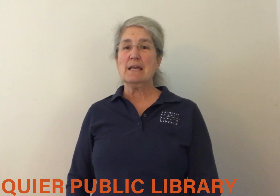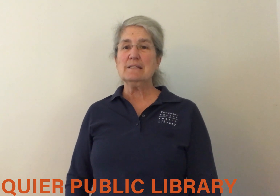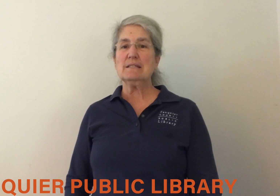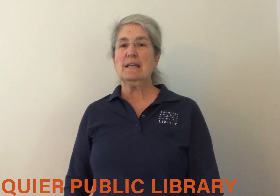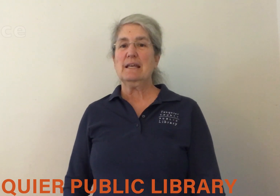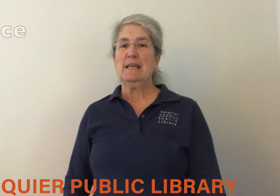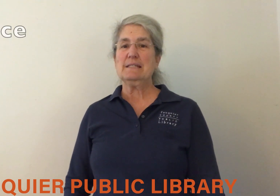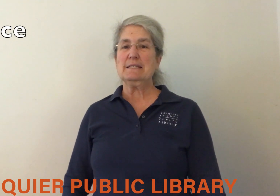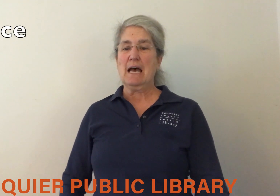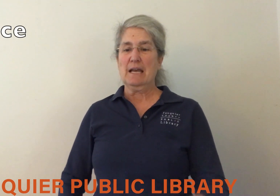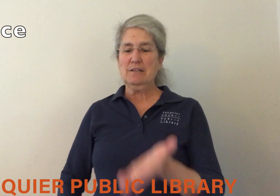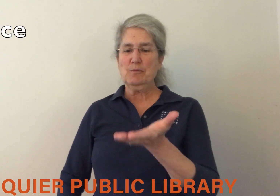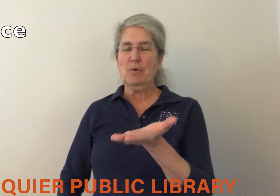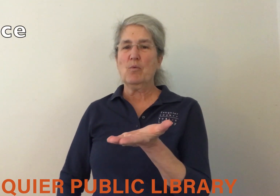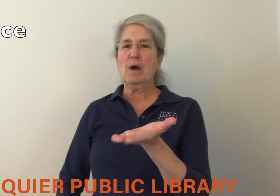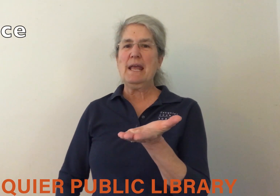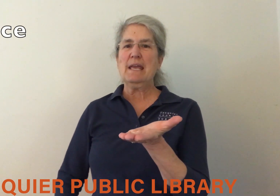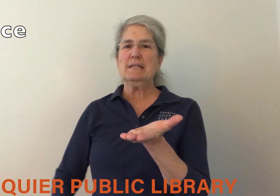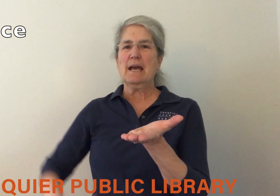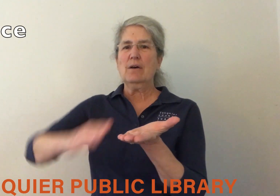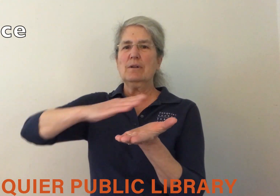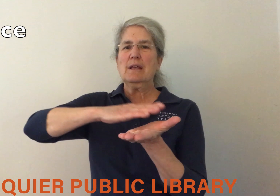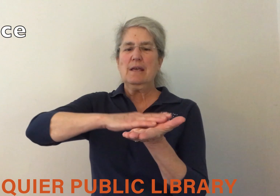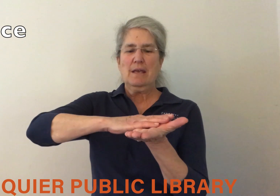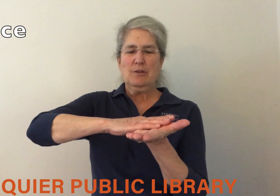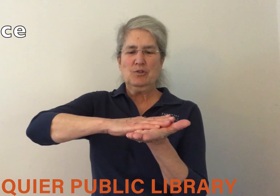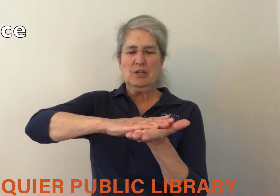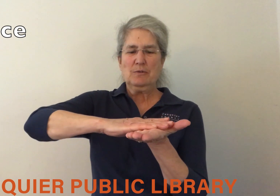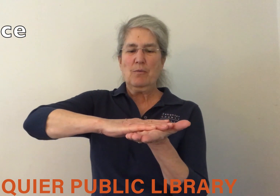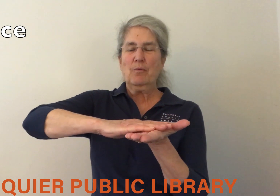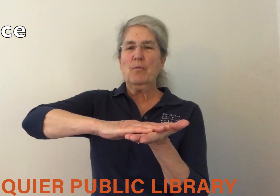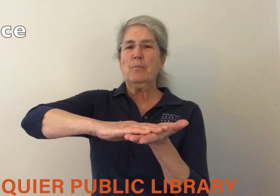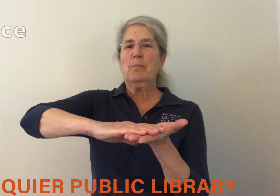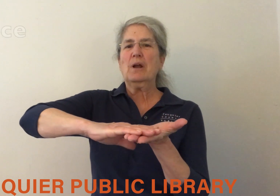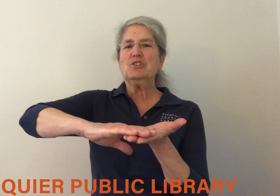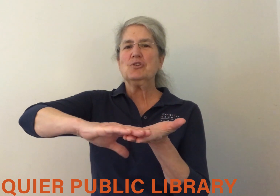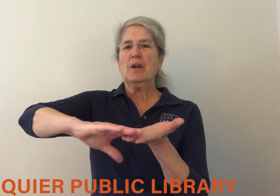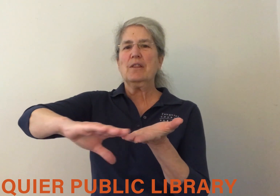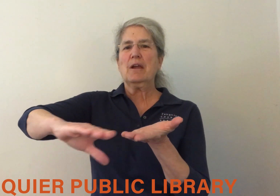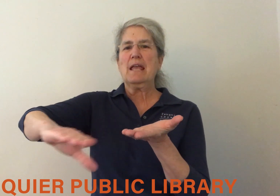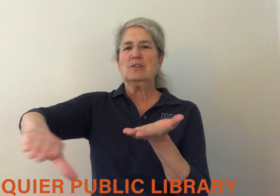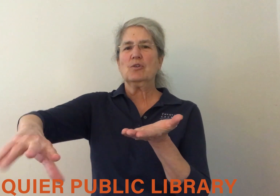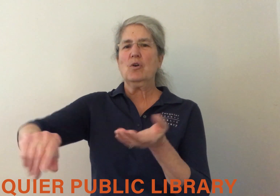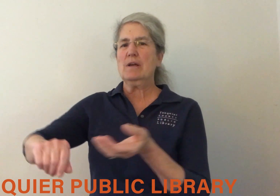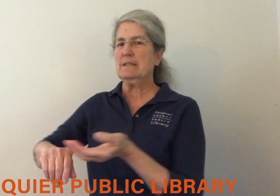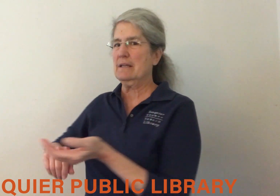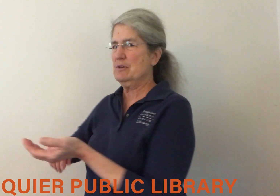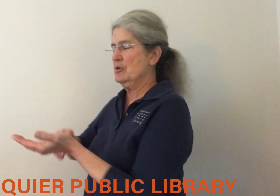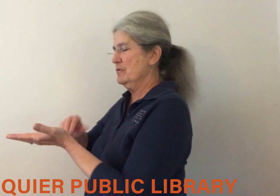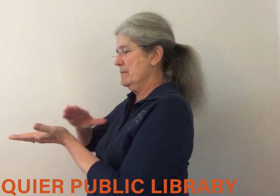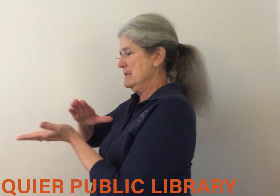Nice is signed. You put one hand out and you just brush your other hand across it. Let me show you from the